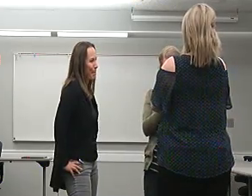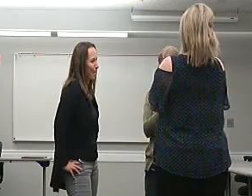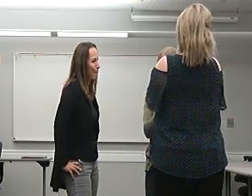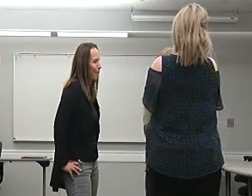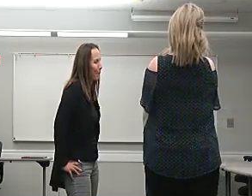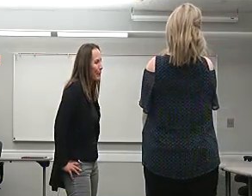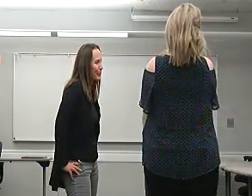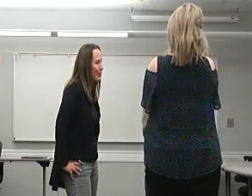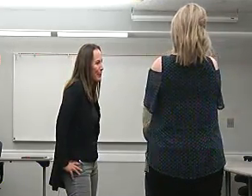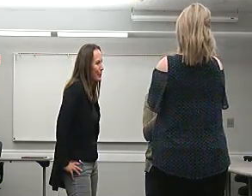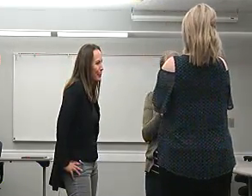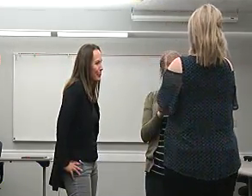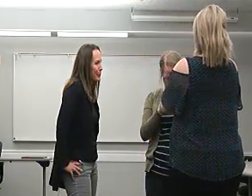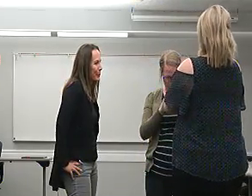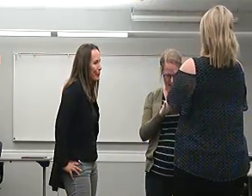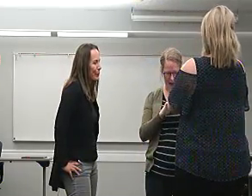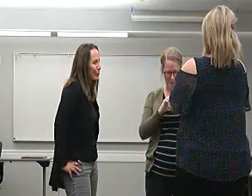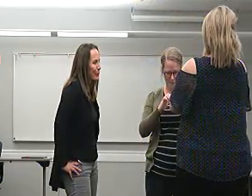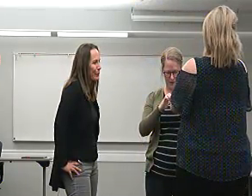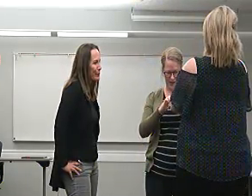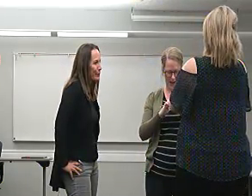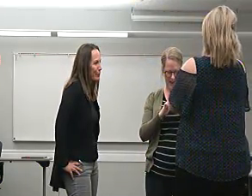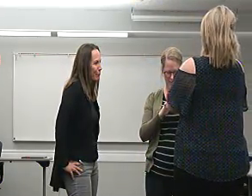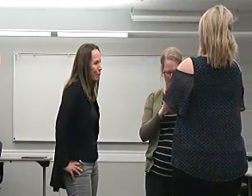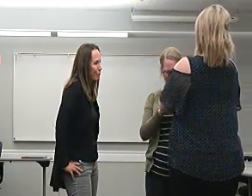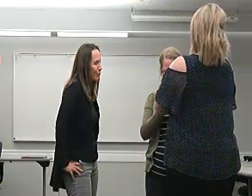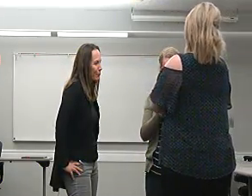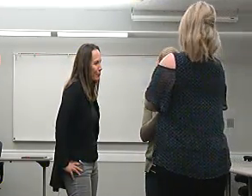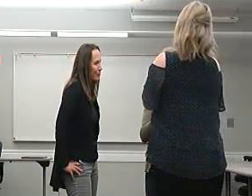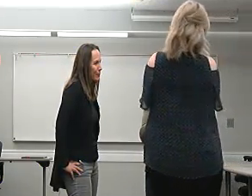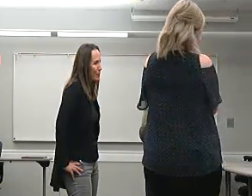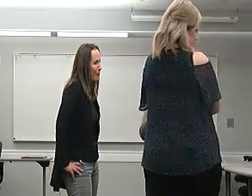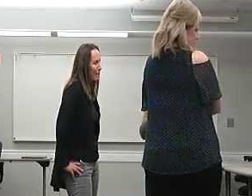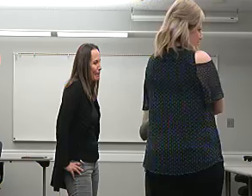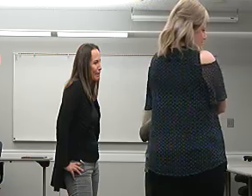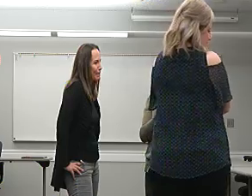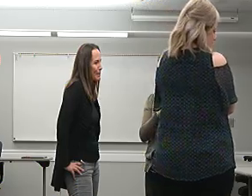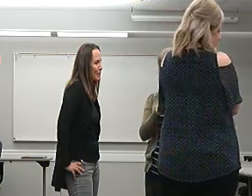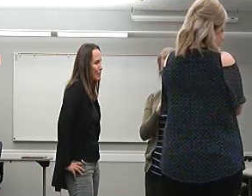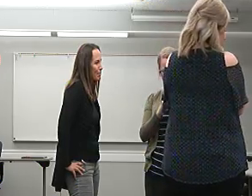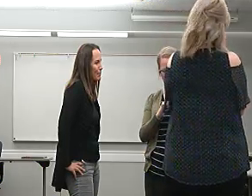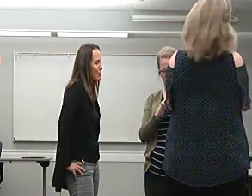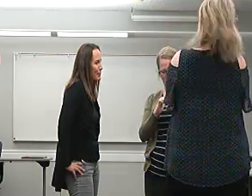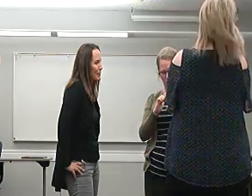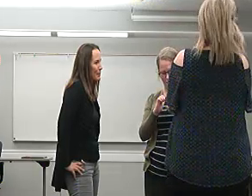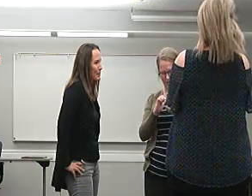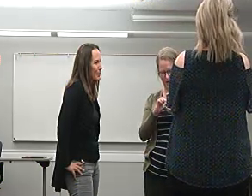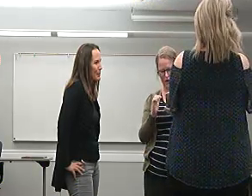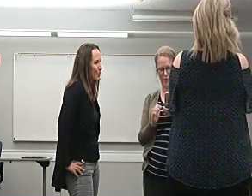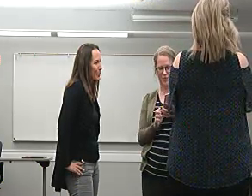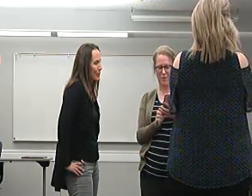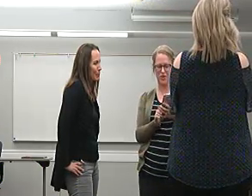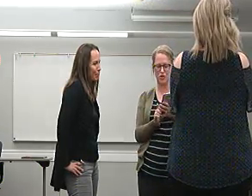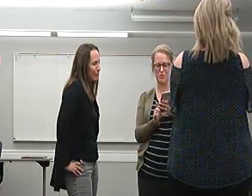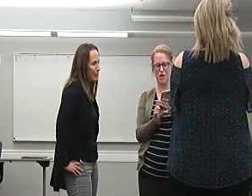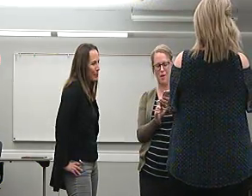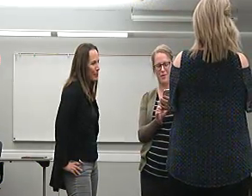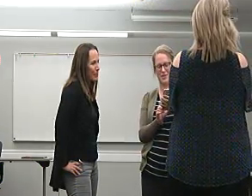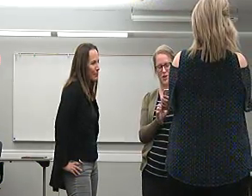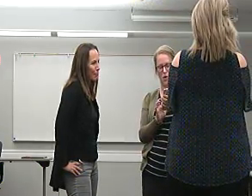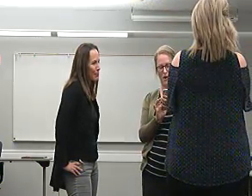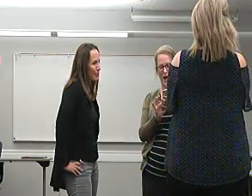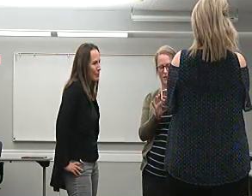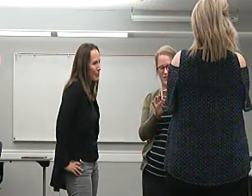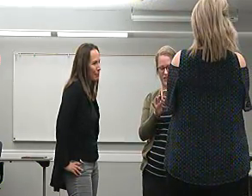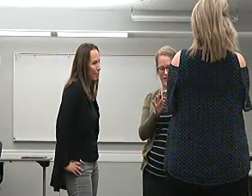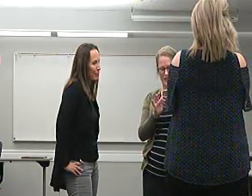raising that child of a mother. What did she say? And then the mom, she said, oh, she didn't say anything. You probably just